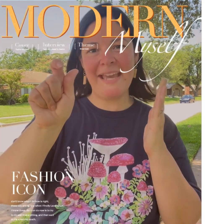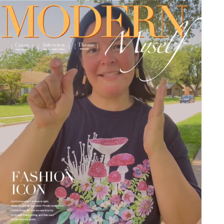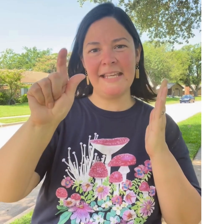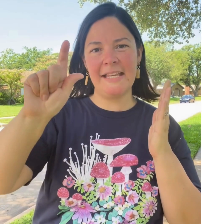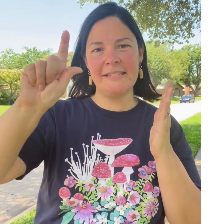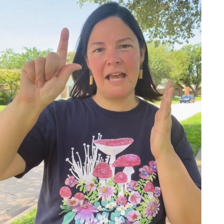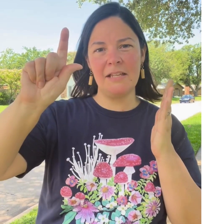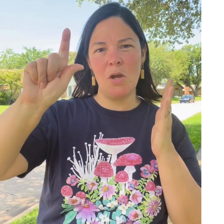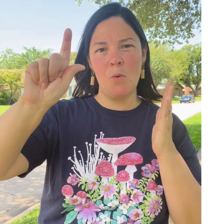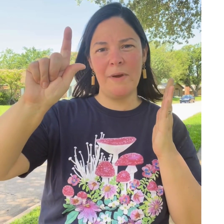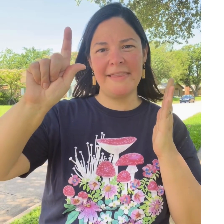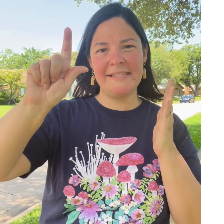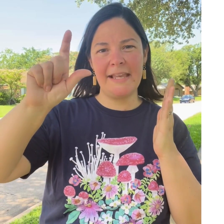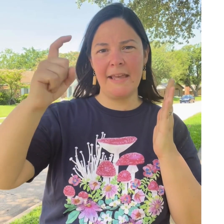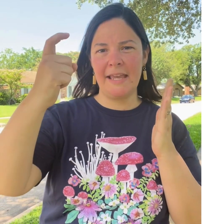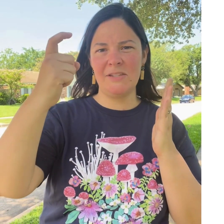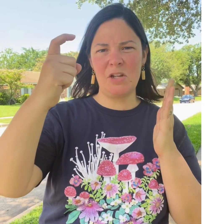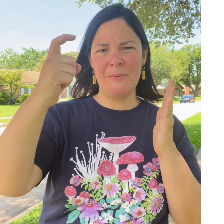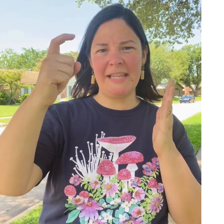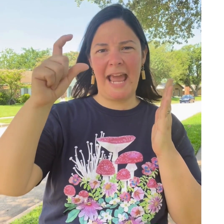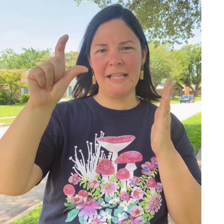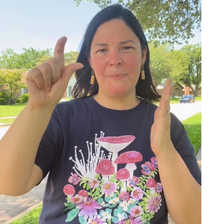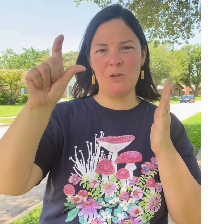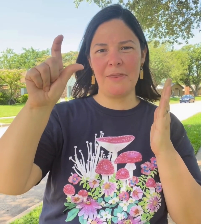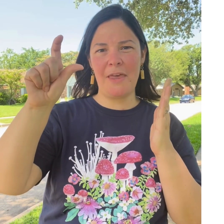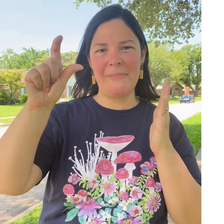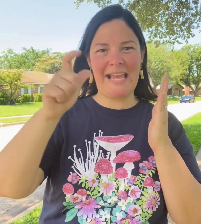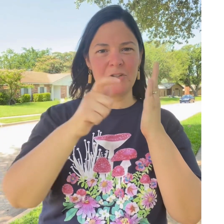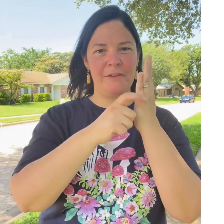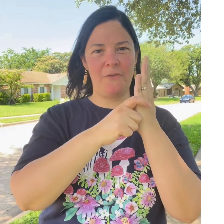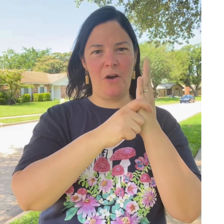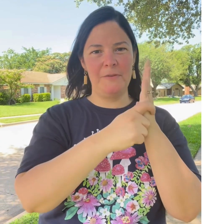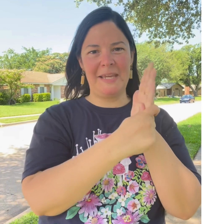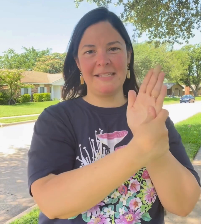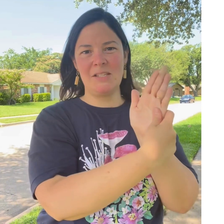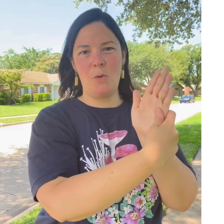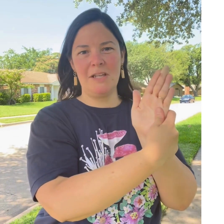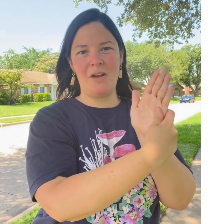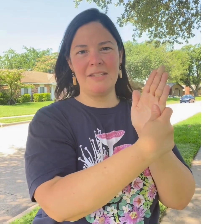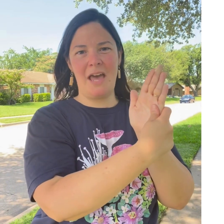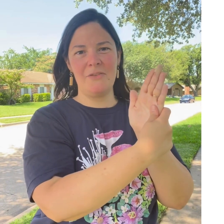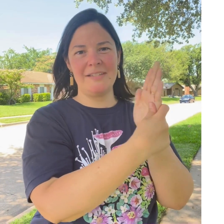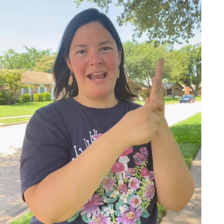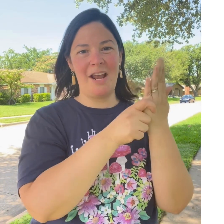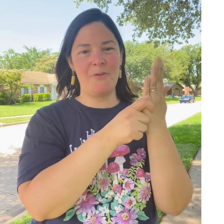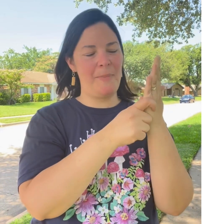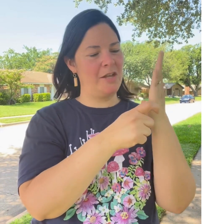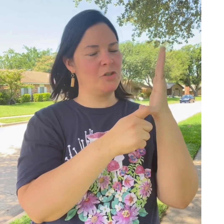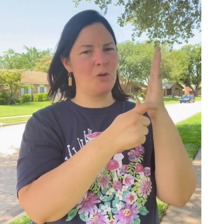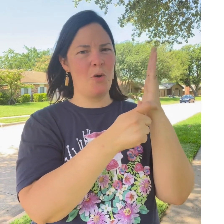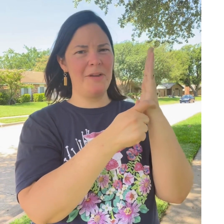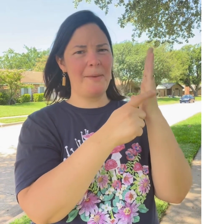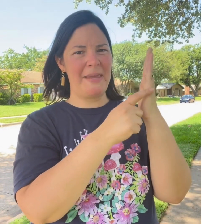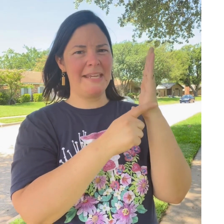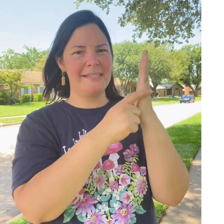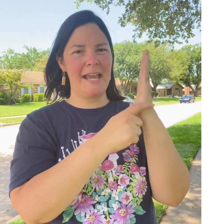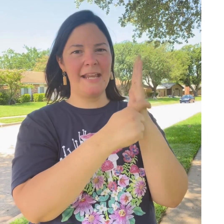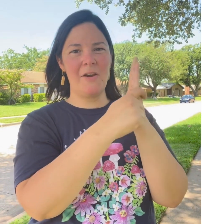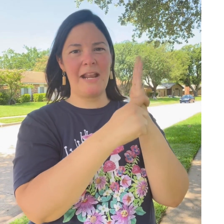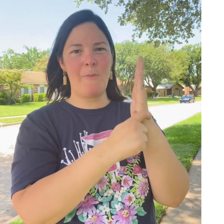Magazine is done with this. It starts with an X, but your thumb is actually involved because it's holding on to the other side of your page. So go on the pinky side here, and I want